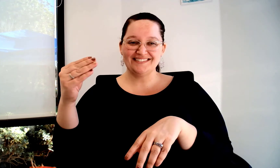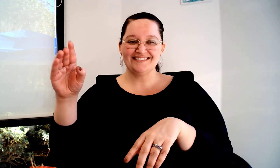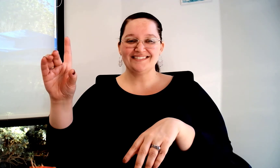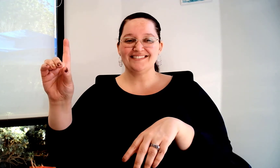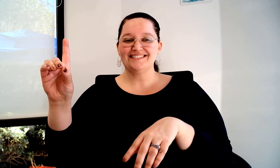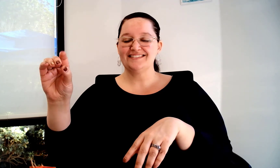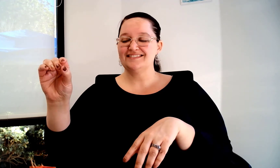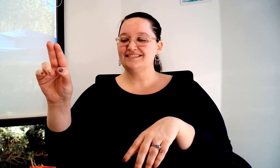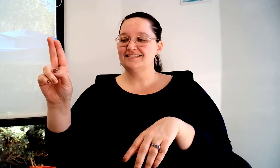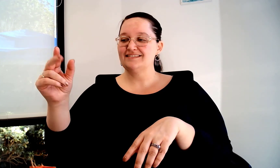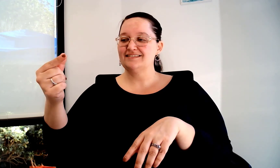Number 14,